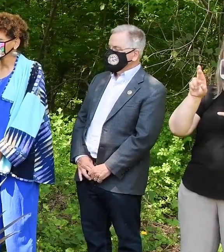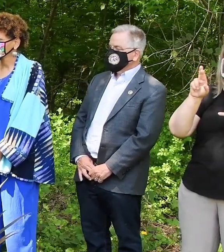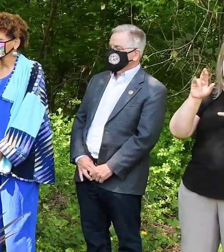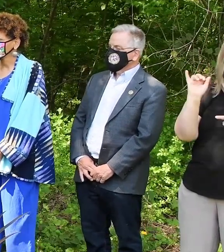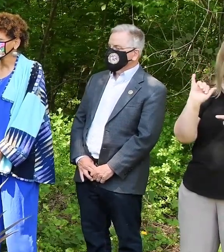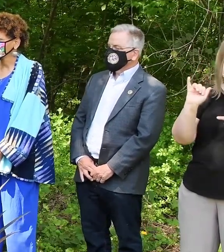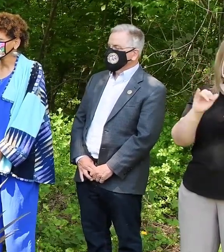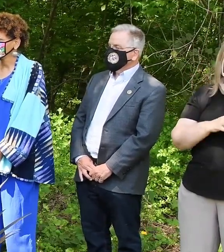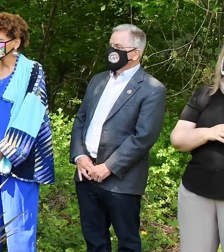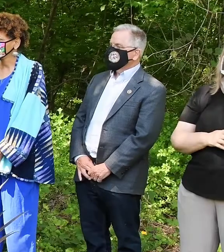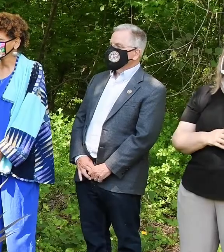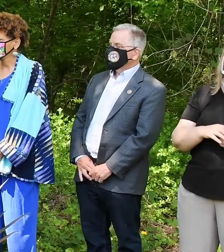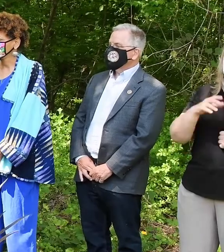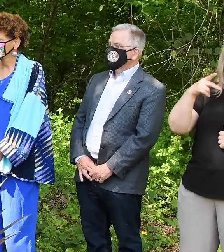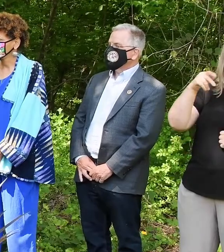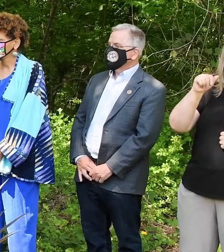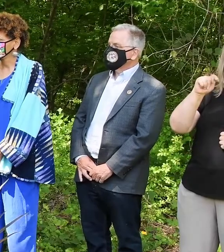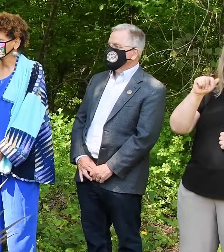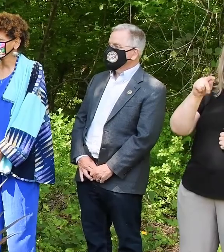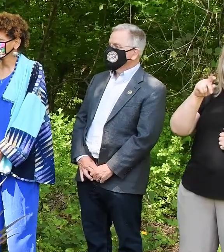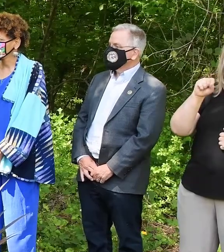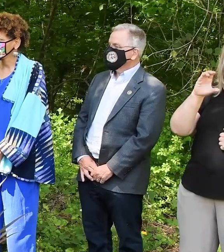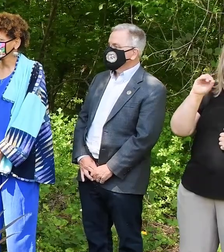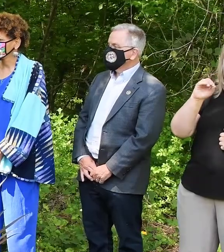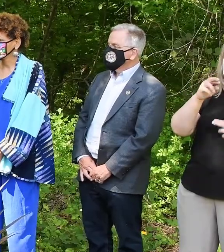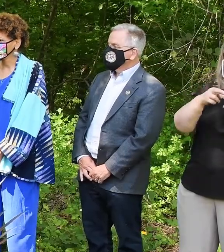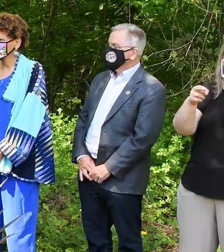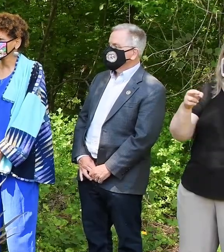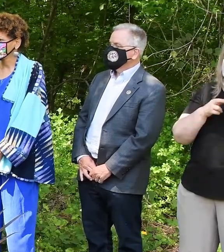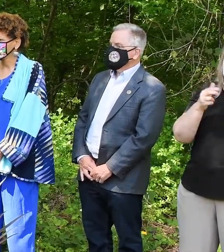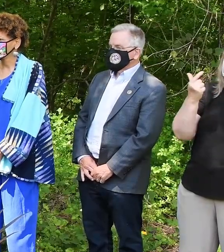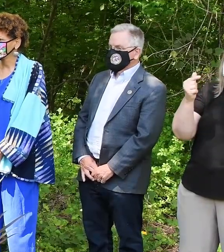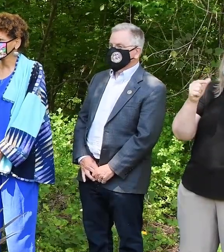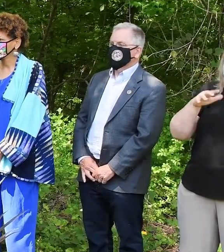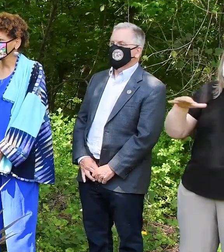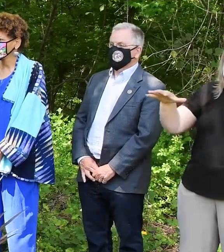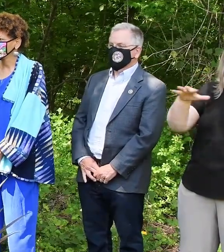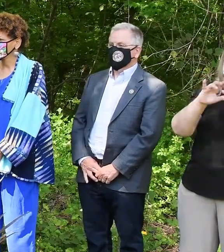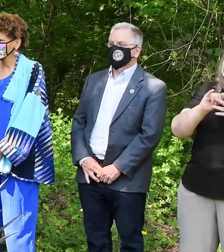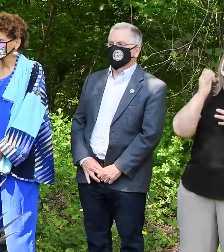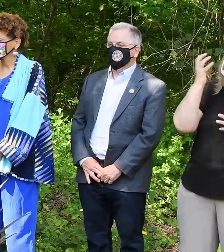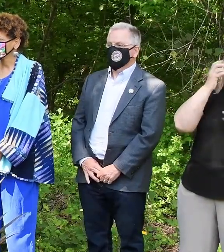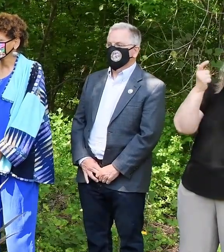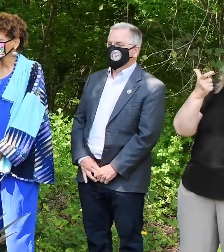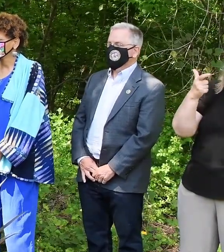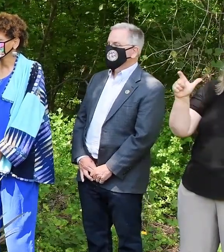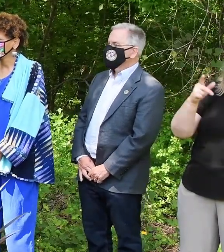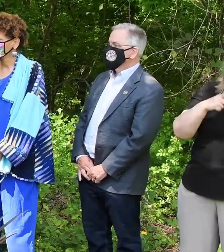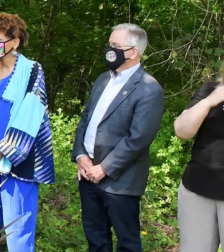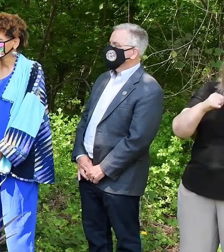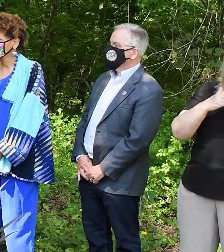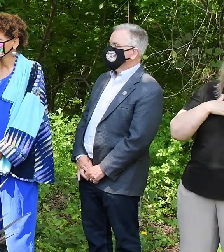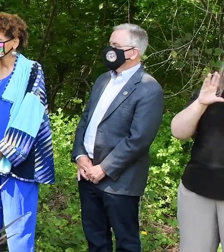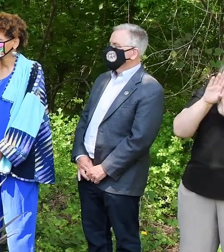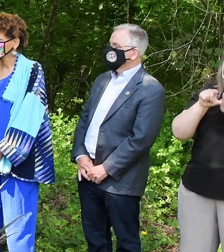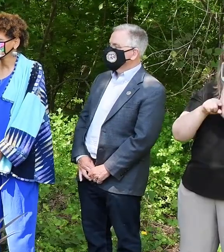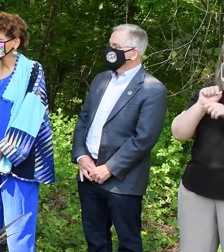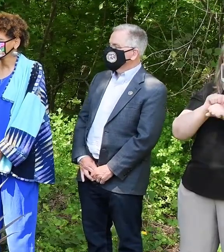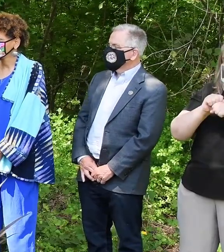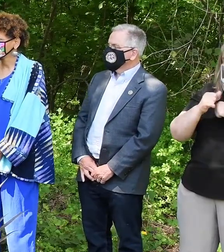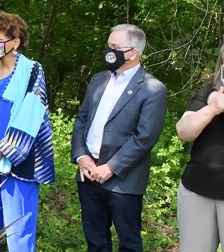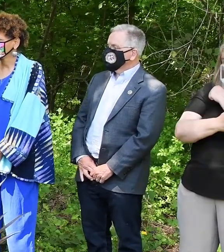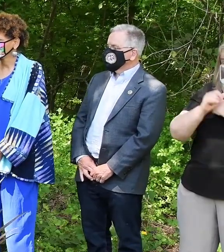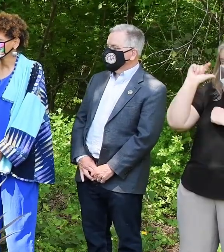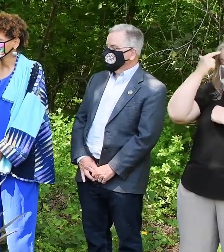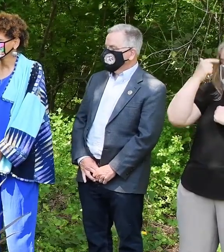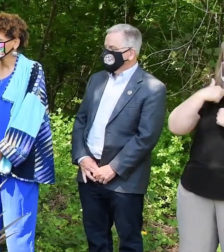the Patapsco Regional Greenway is such a tremendous project. My background working in county government, I had